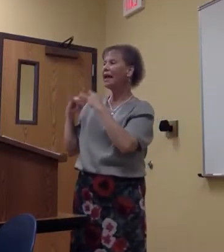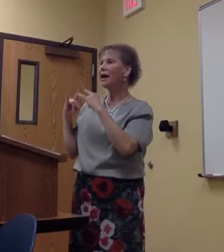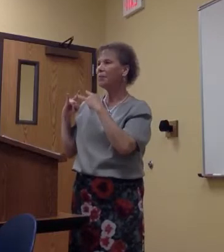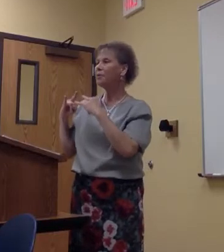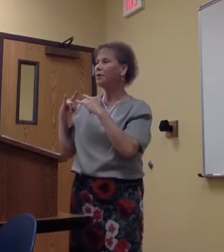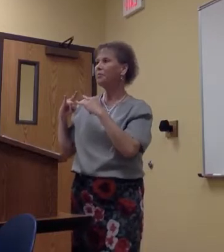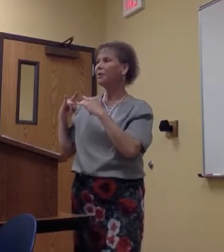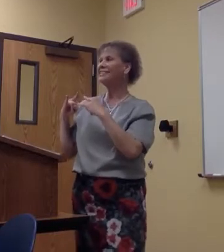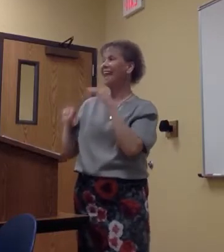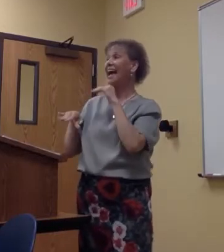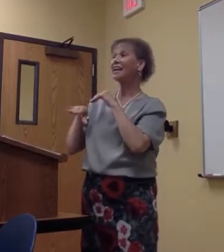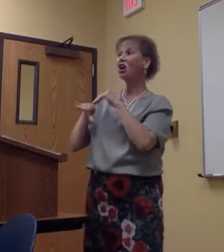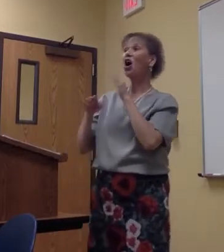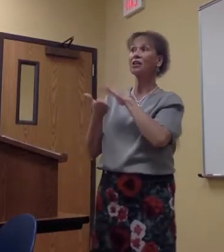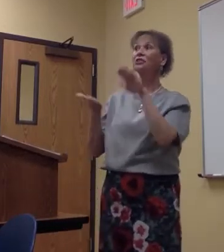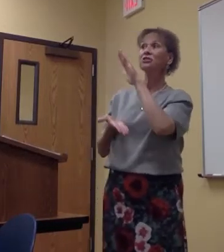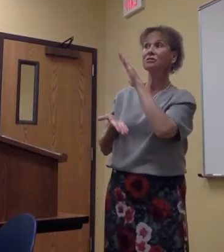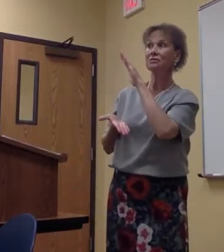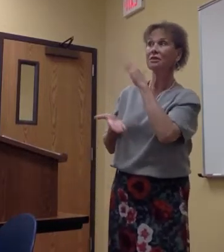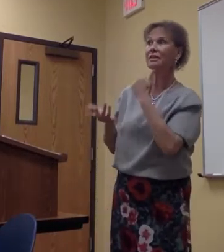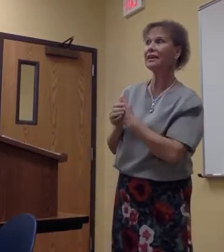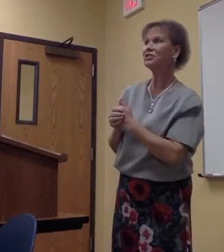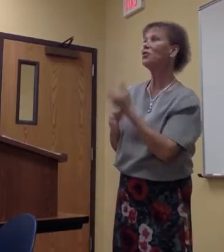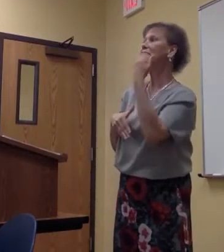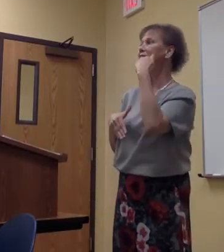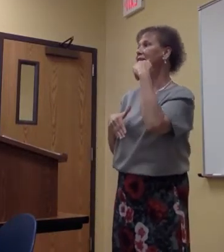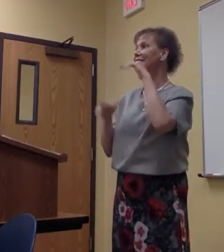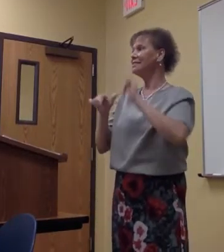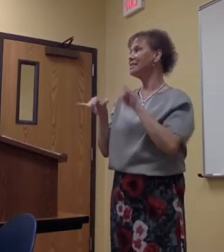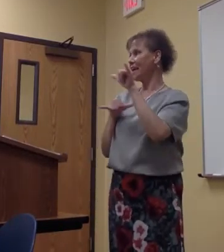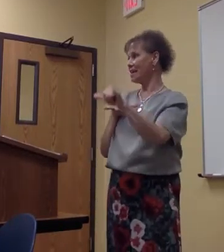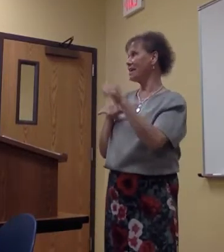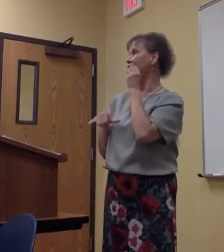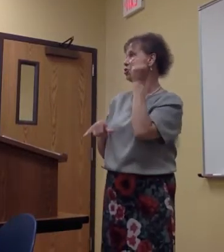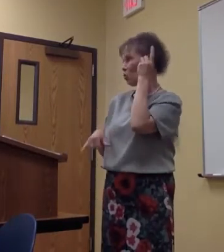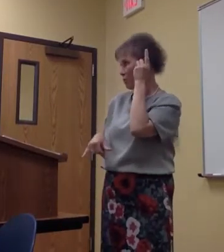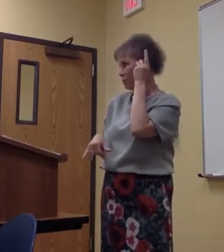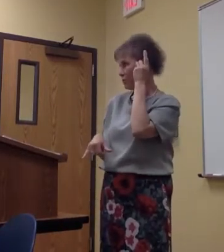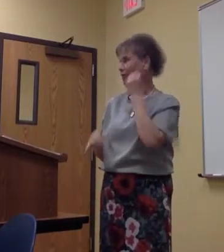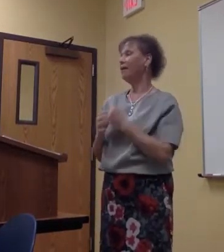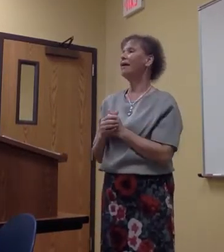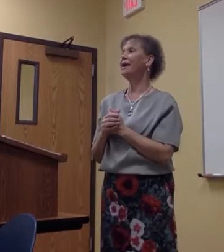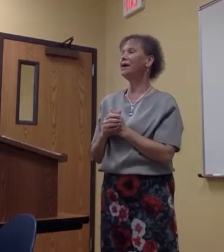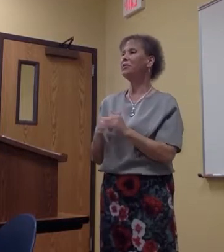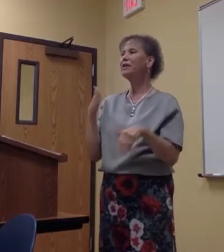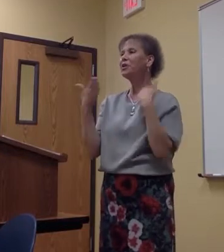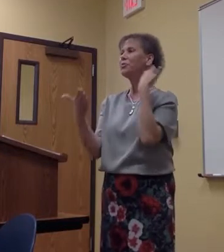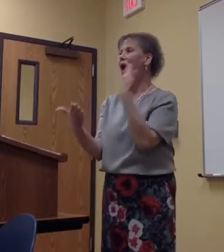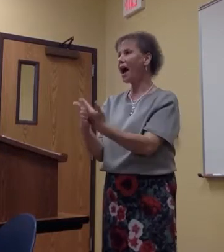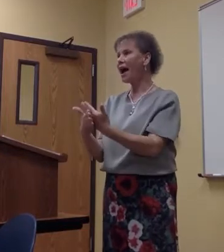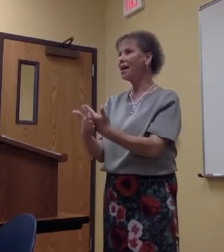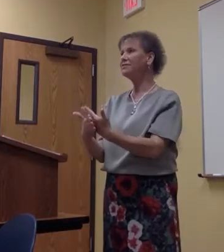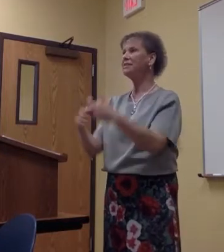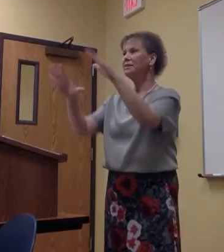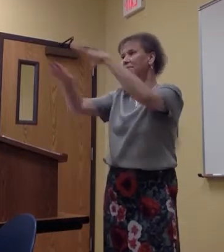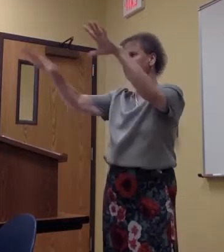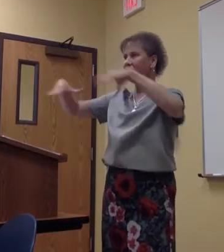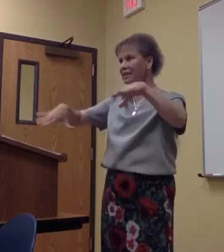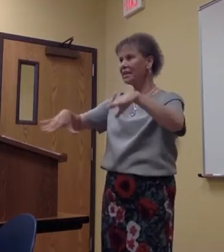camp, and it's at a college. All right, so he's staying in the dorm. And when he arrived, he set everything up,